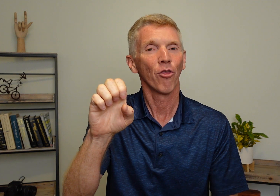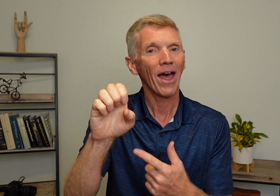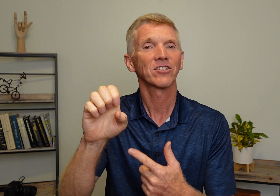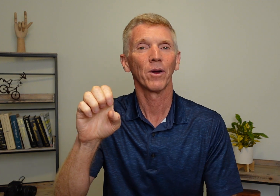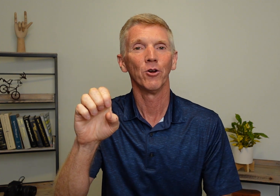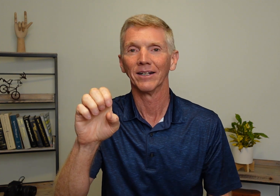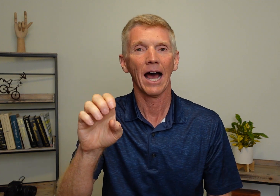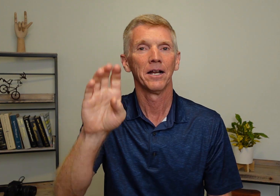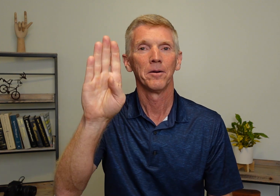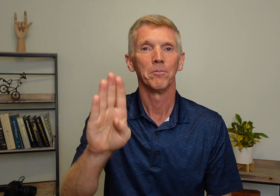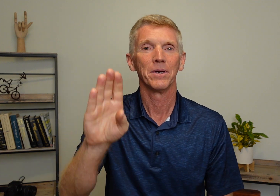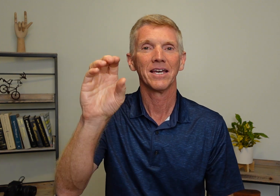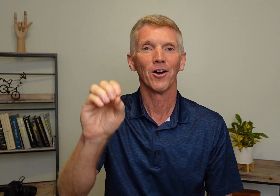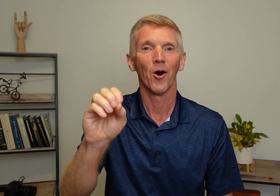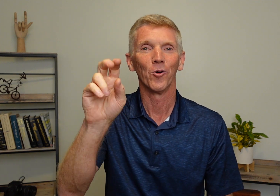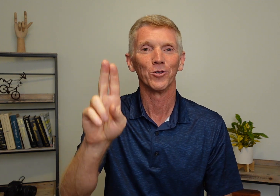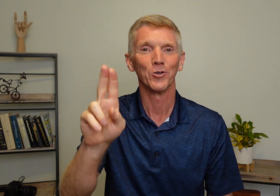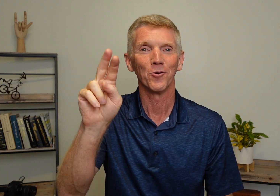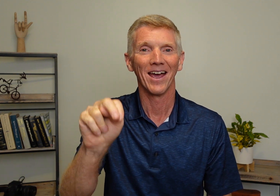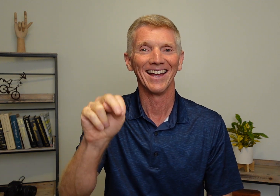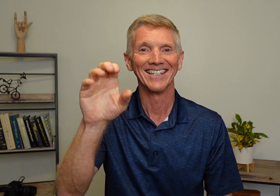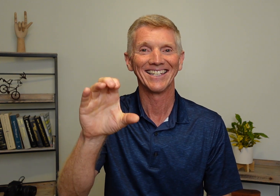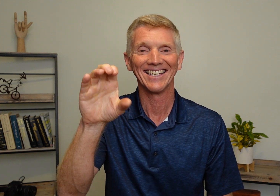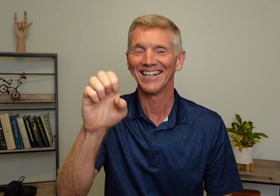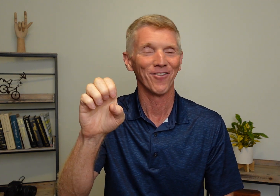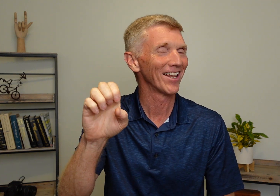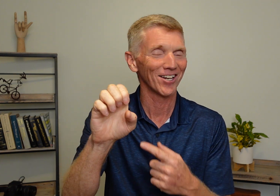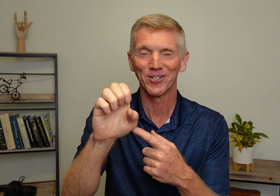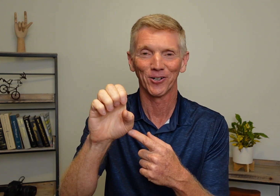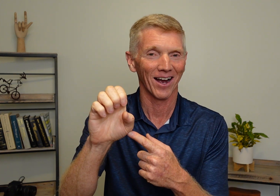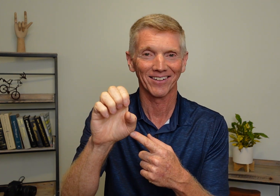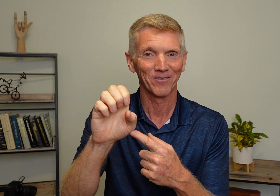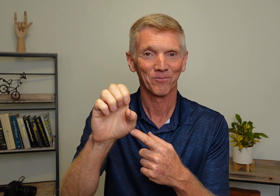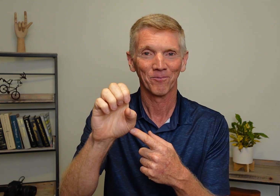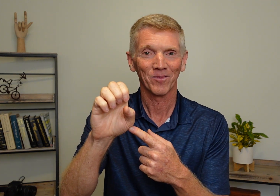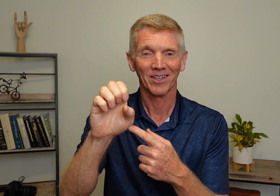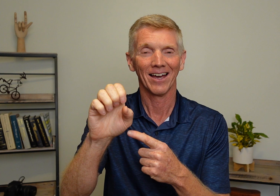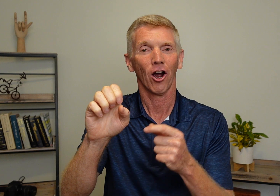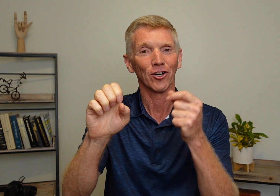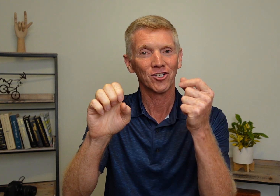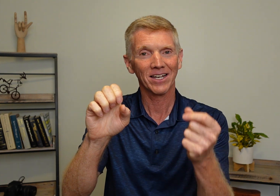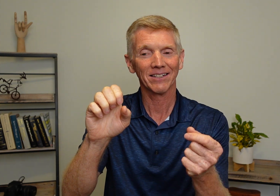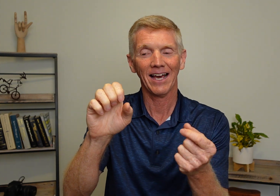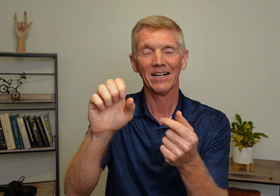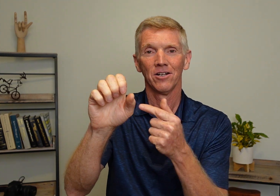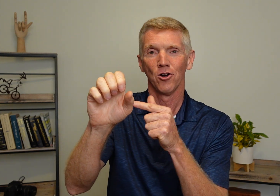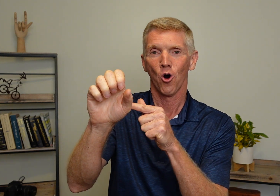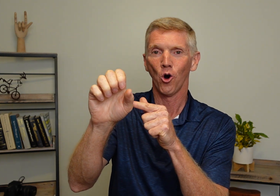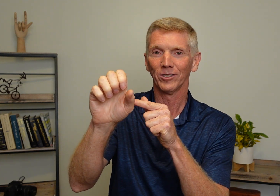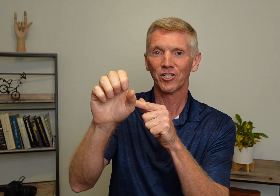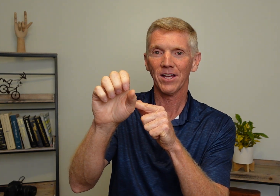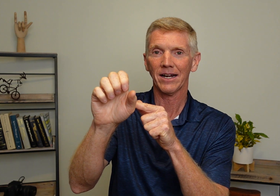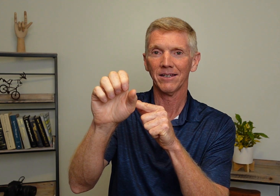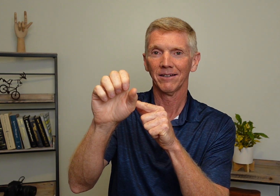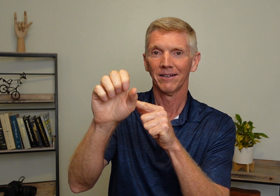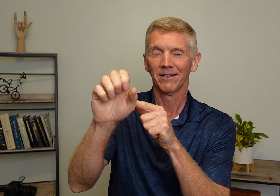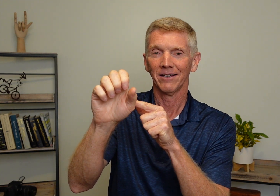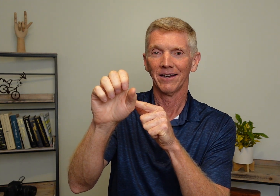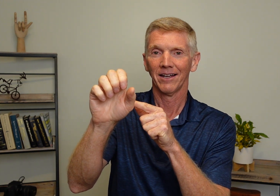That's the way to do it, not B-O-U-N-C. That's incorrect. Okay, articulate, hold it steady